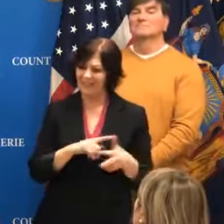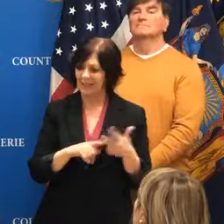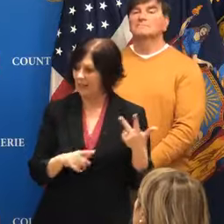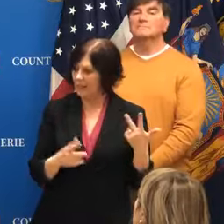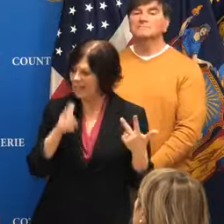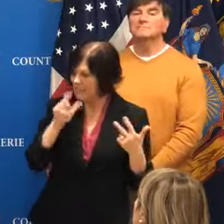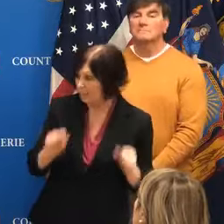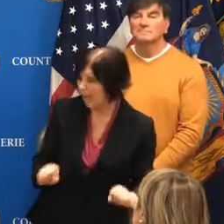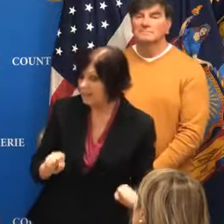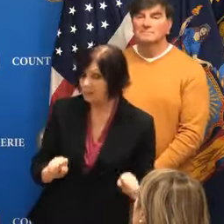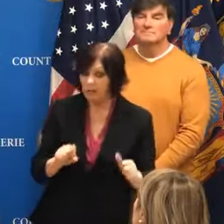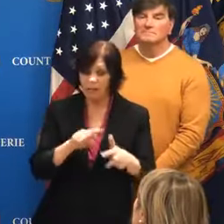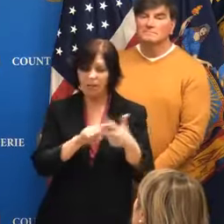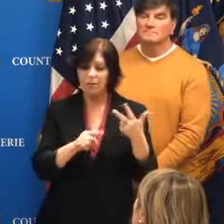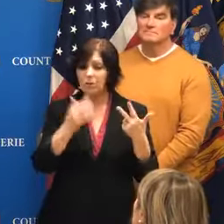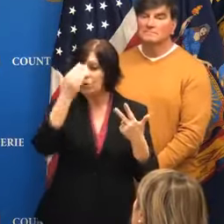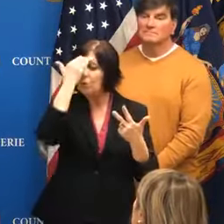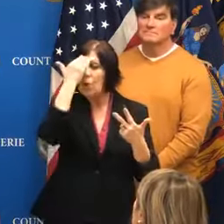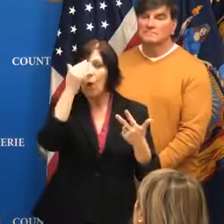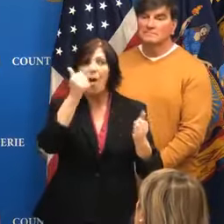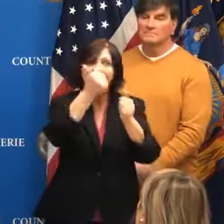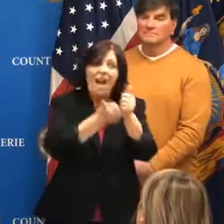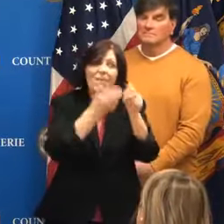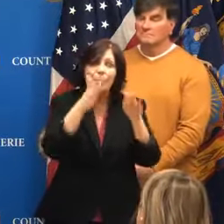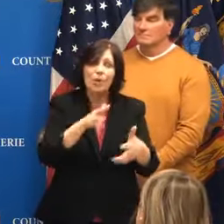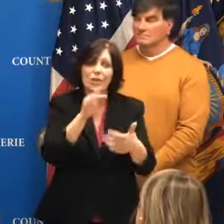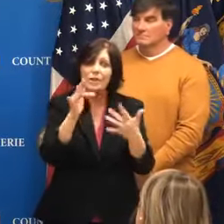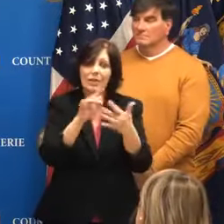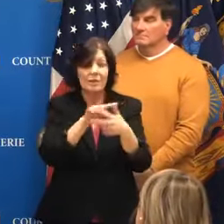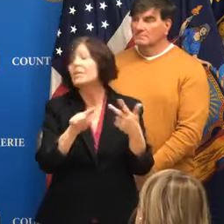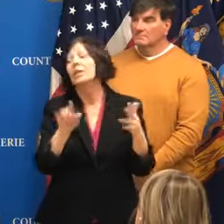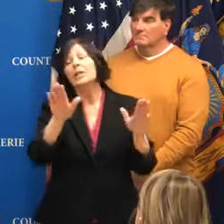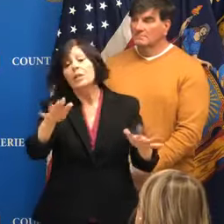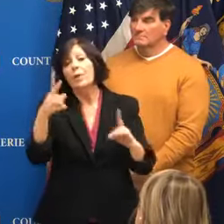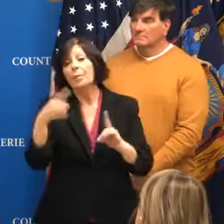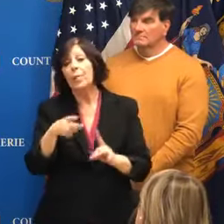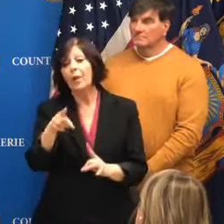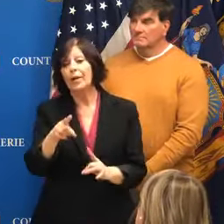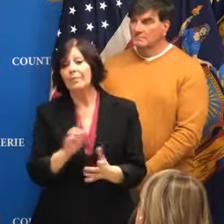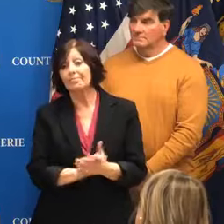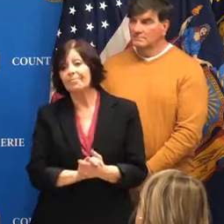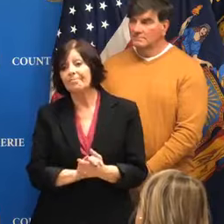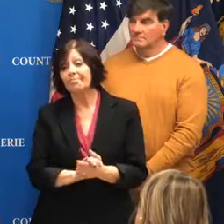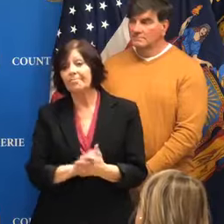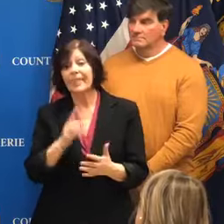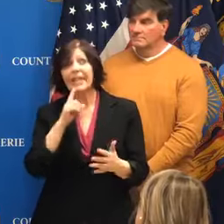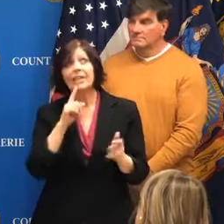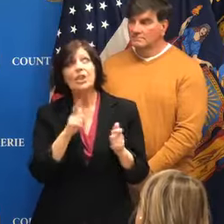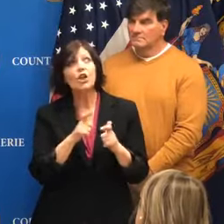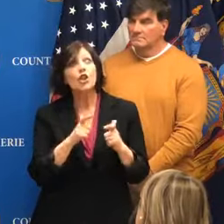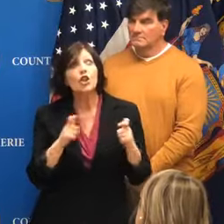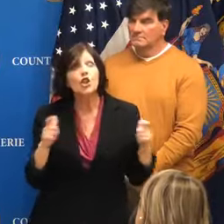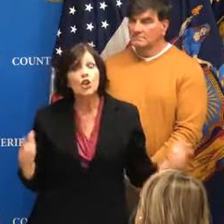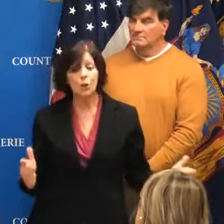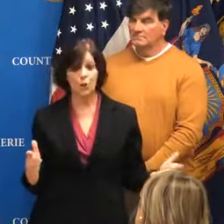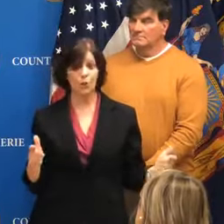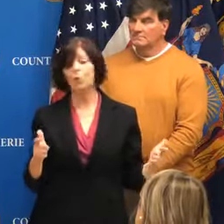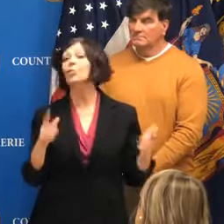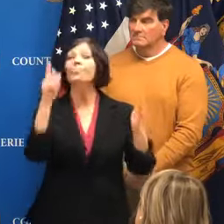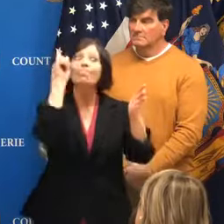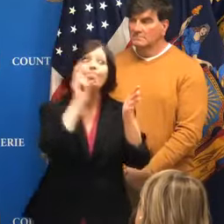it even possible to have a comprehensive list like that? Yeah, you bring up a great point. So this is a huge undertaking for our